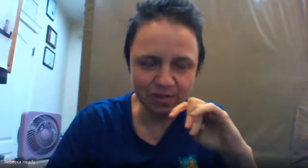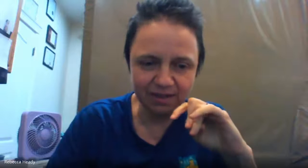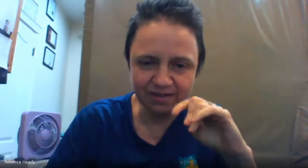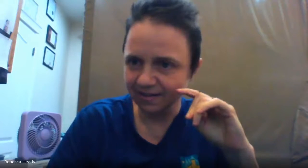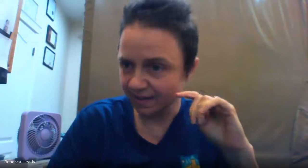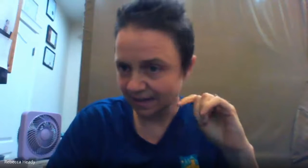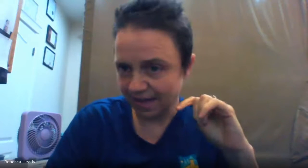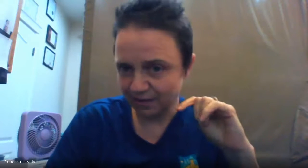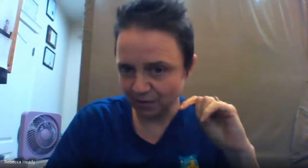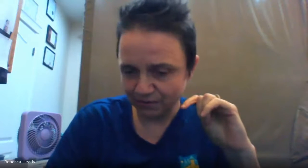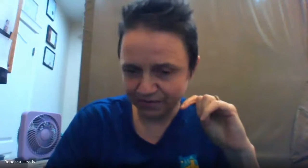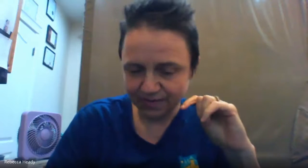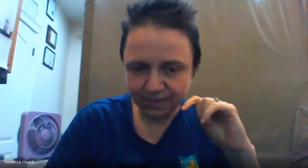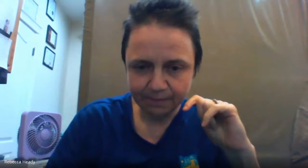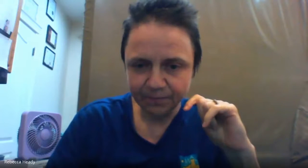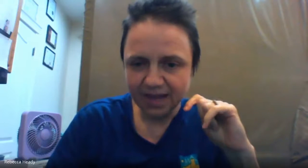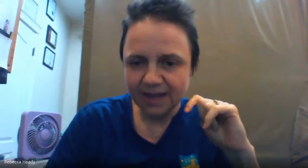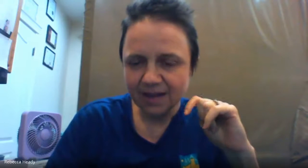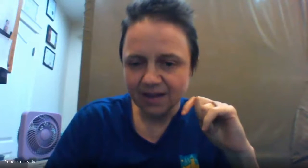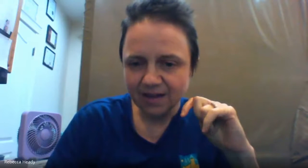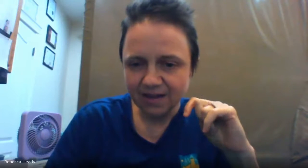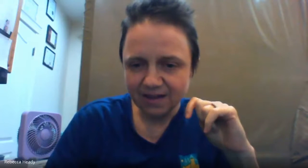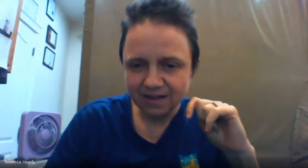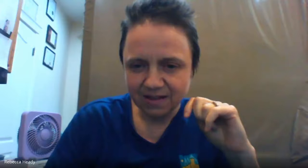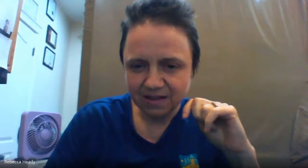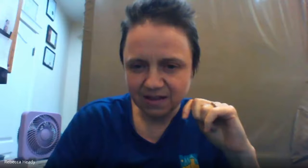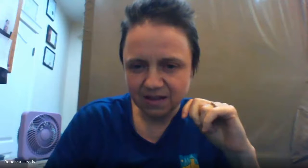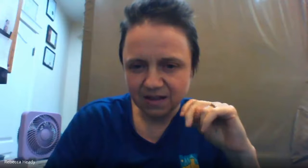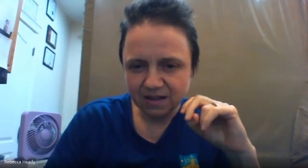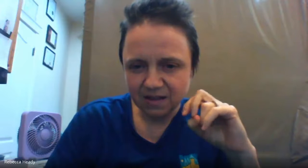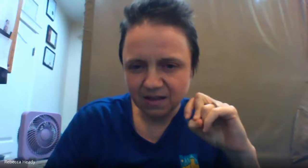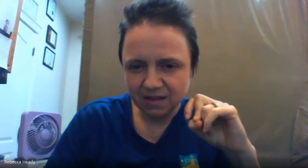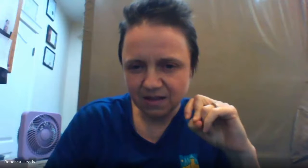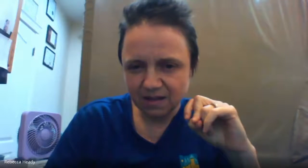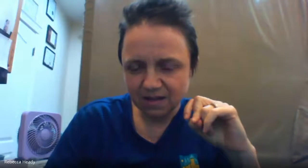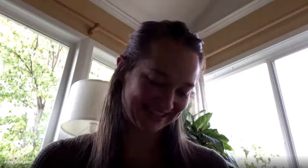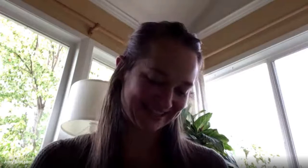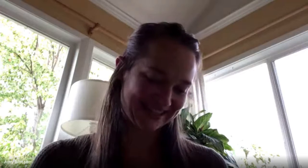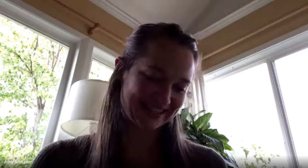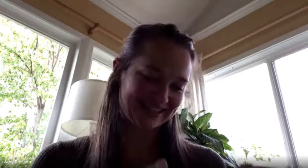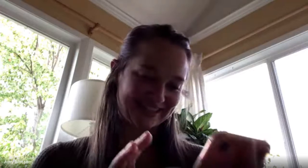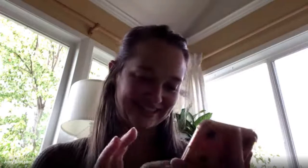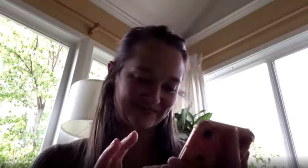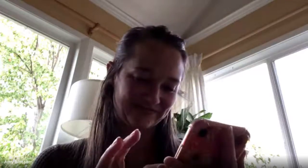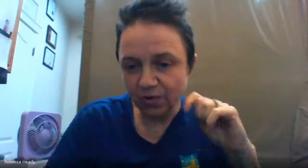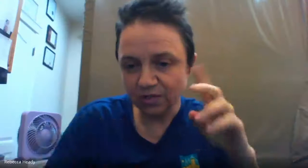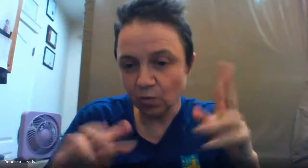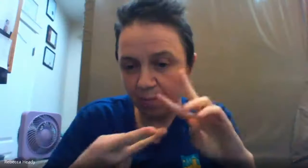thing. I don't know. I can pull it up on my phone and look. True. Or you could swap and